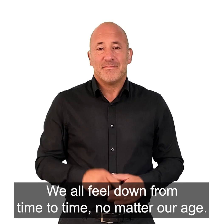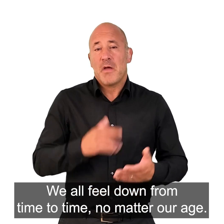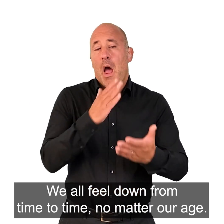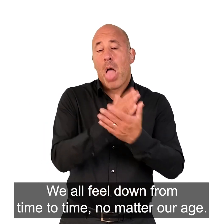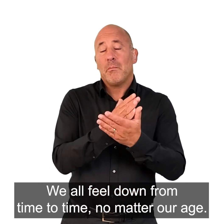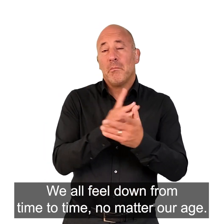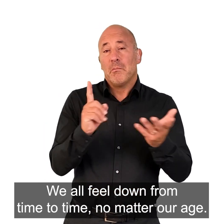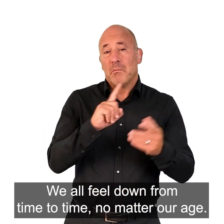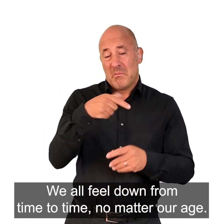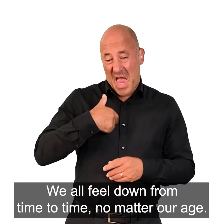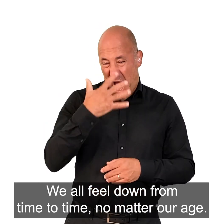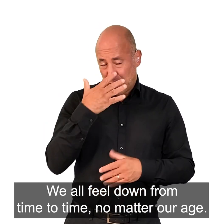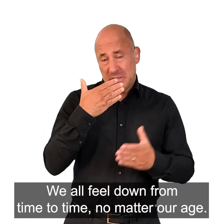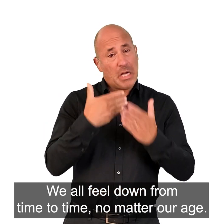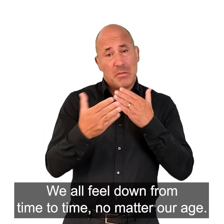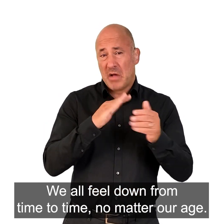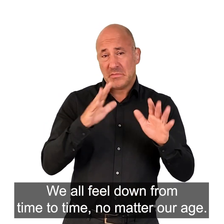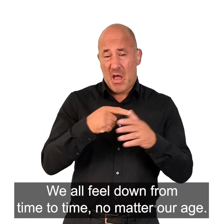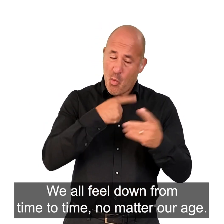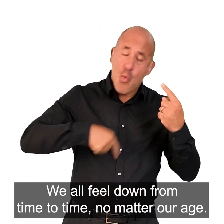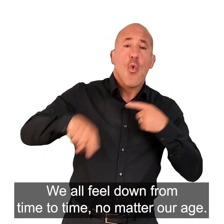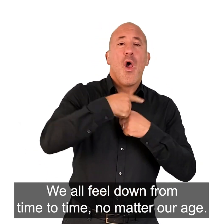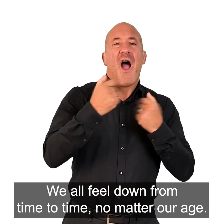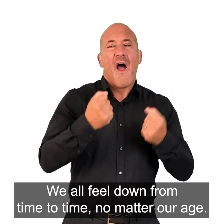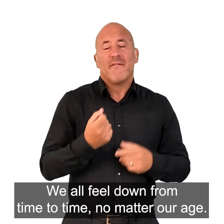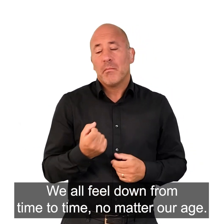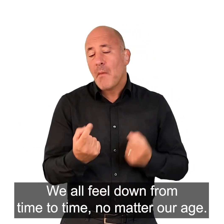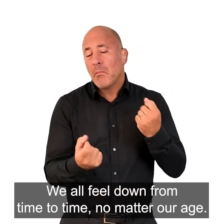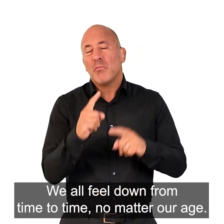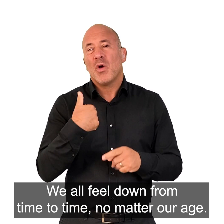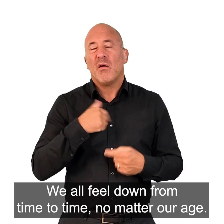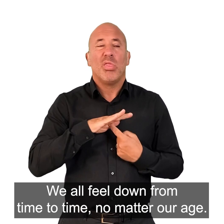We all feel down from time to time, no matter our age.